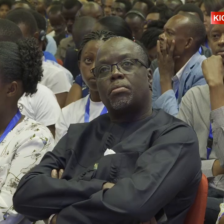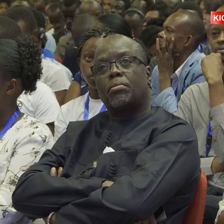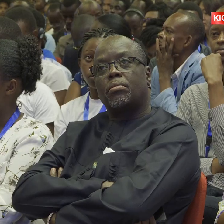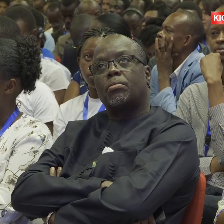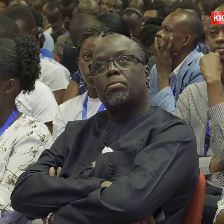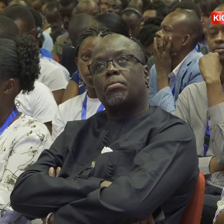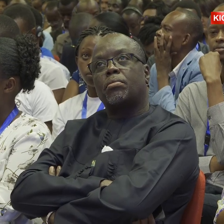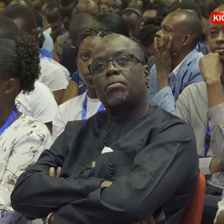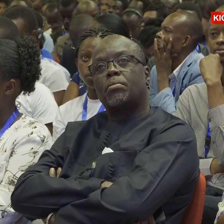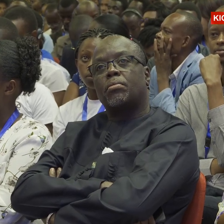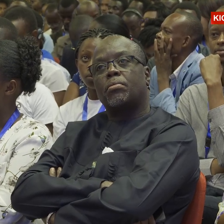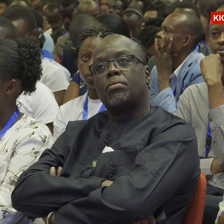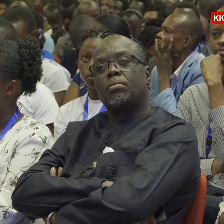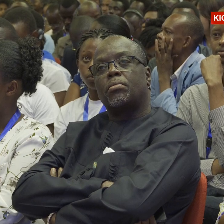I also have a sister who is a deaf as well.